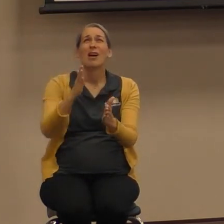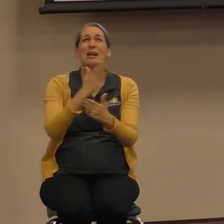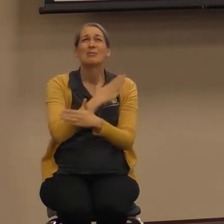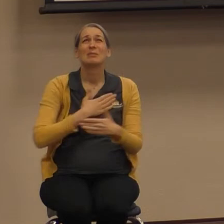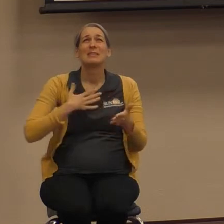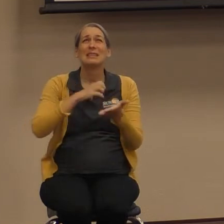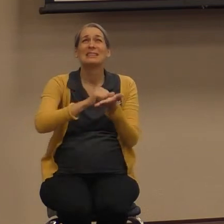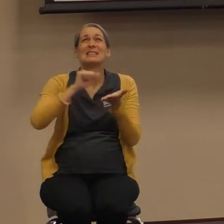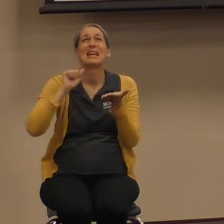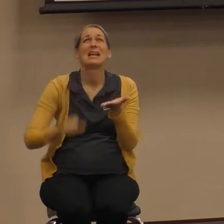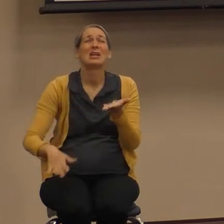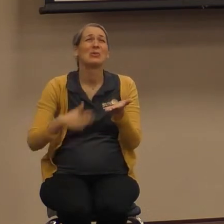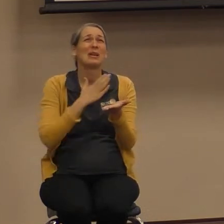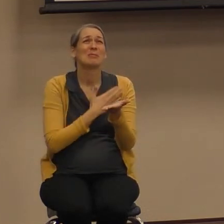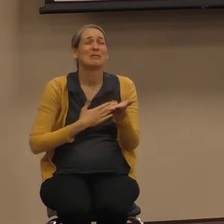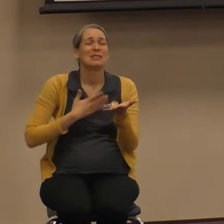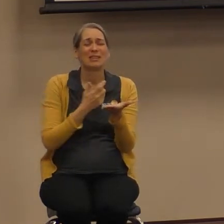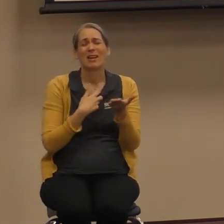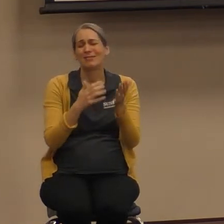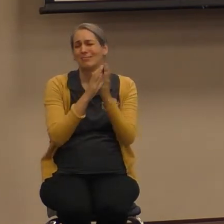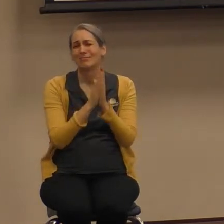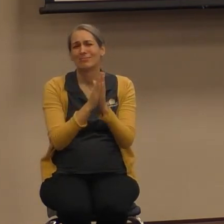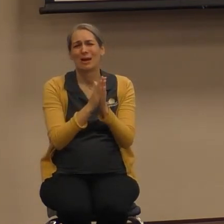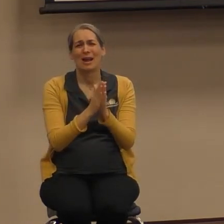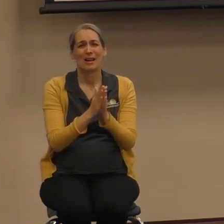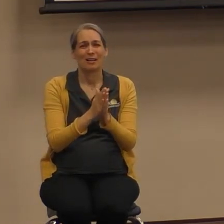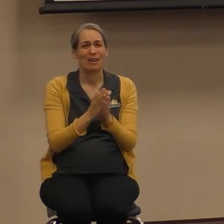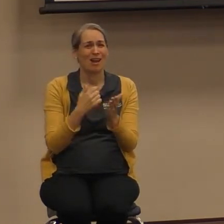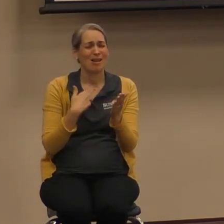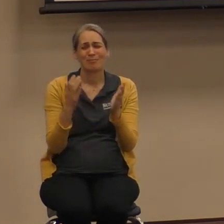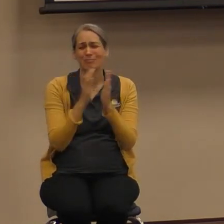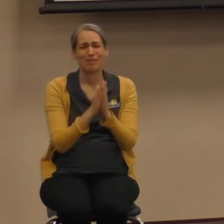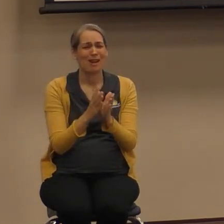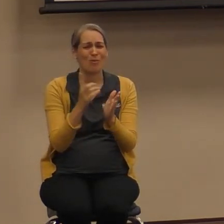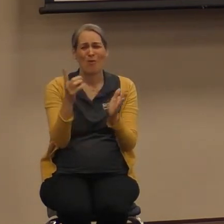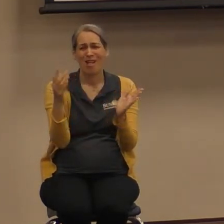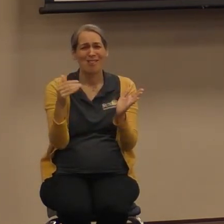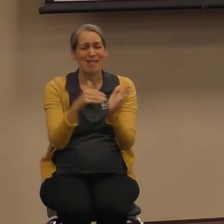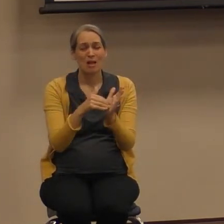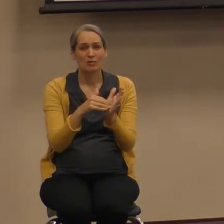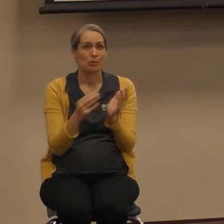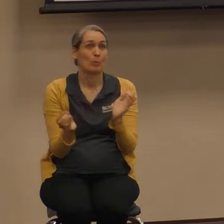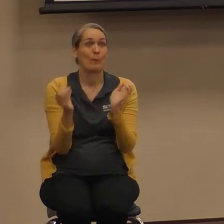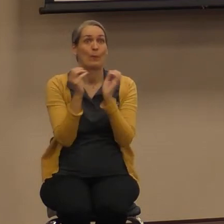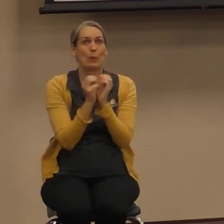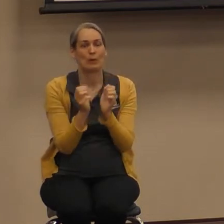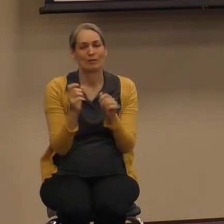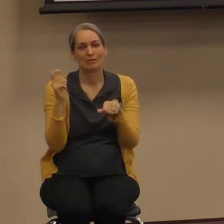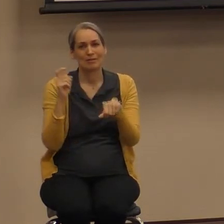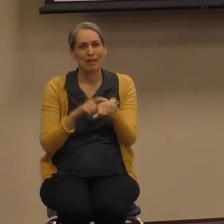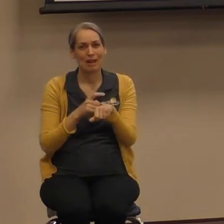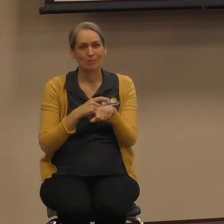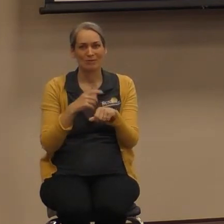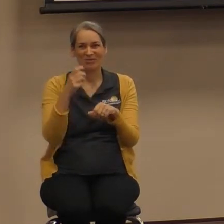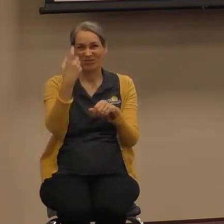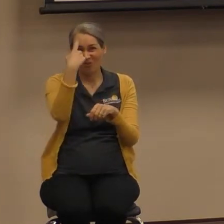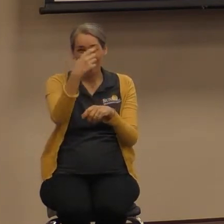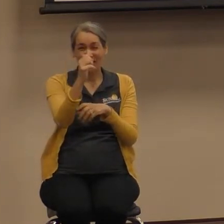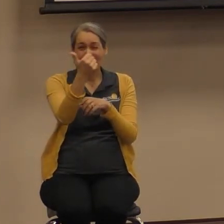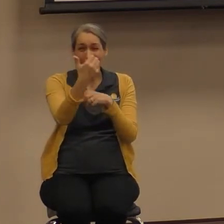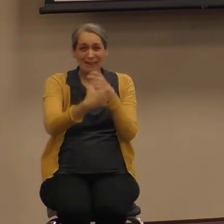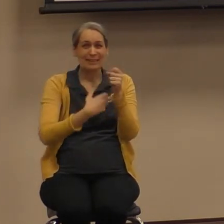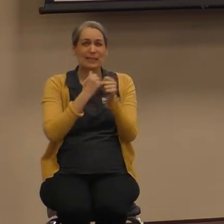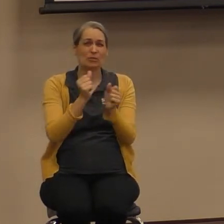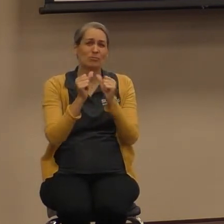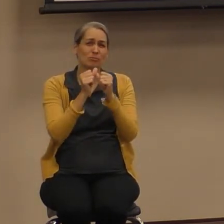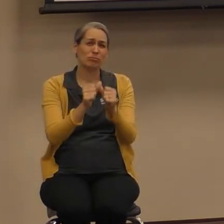I've prayed that one time, I've prayed it 1,000 times. Probably more than that, to be honest. I mean, this went on for close to a decade.